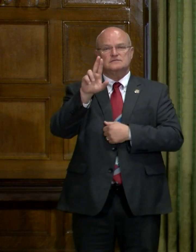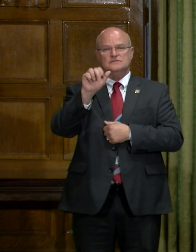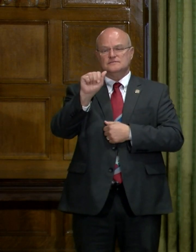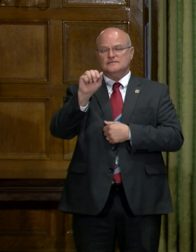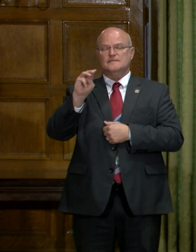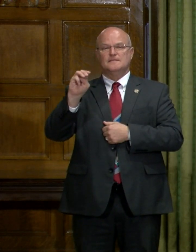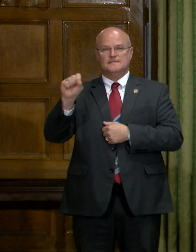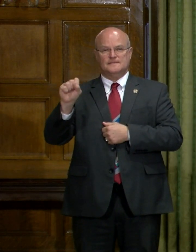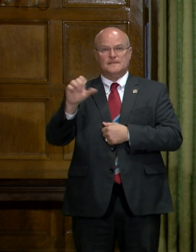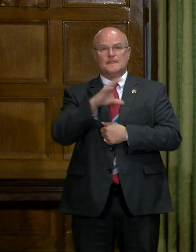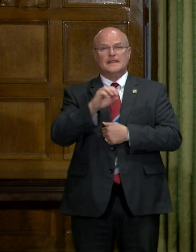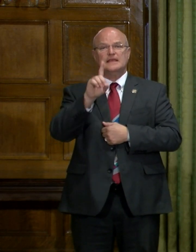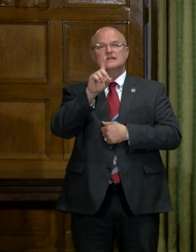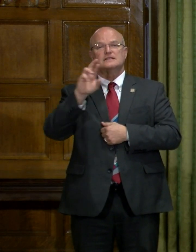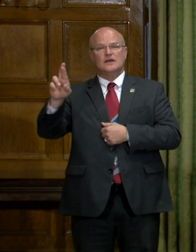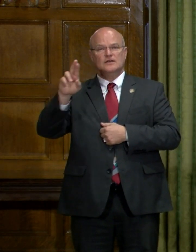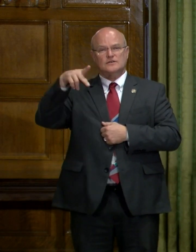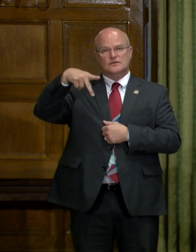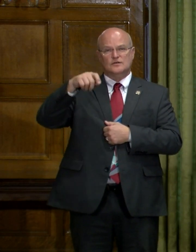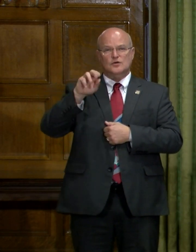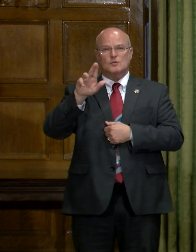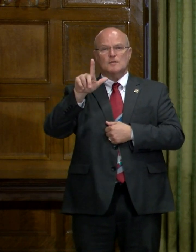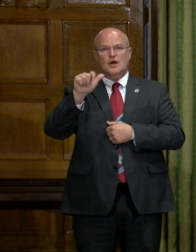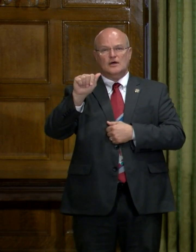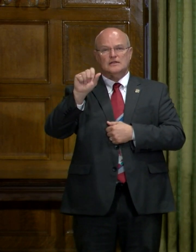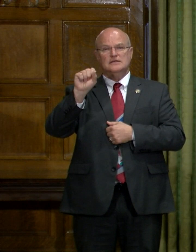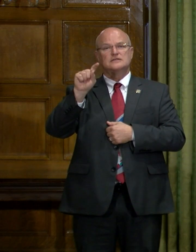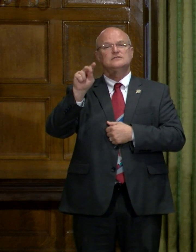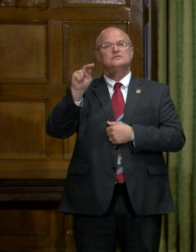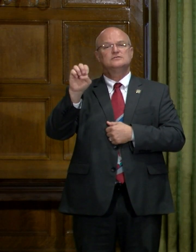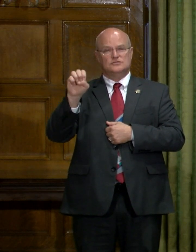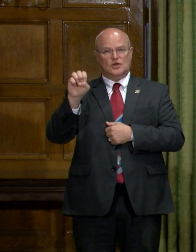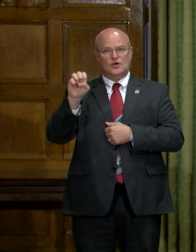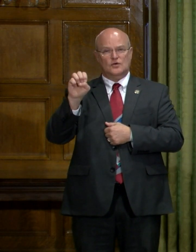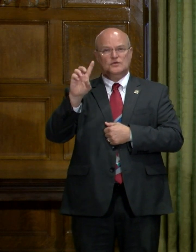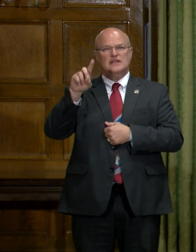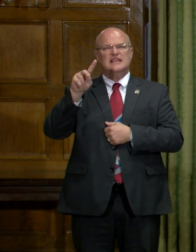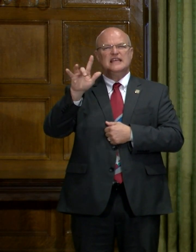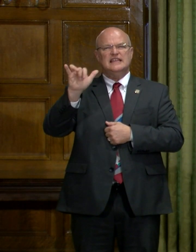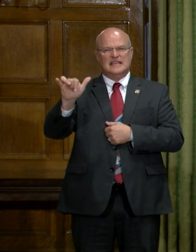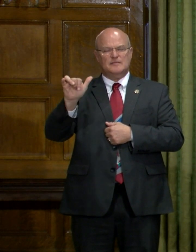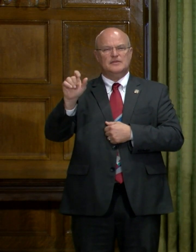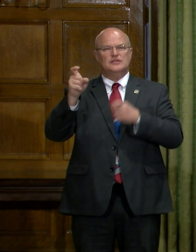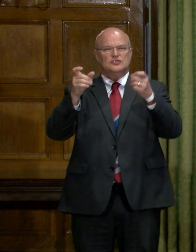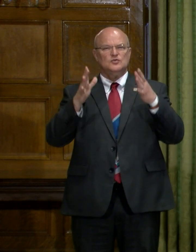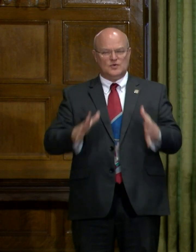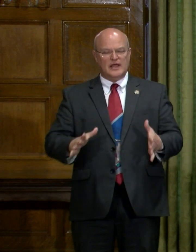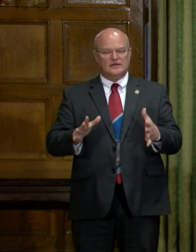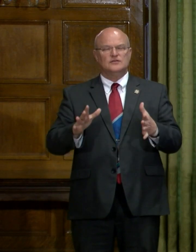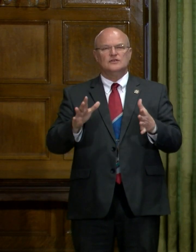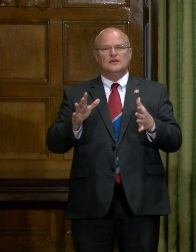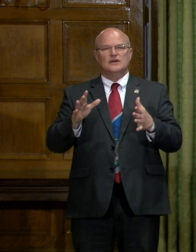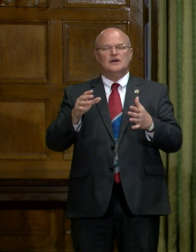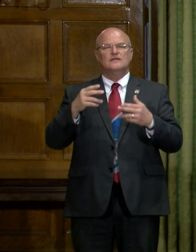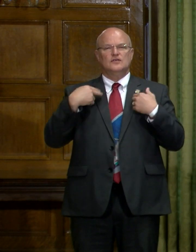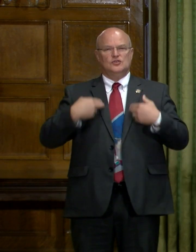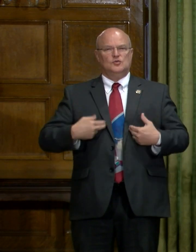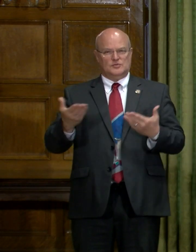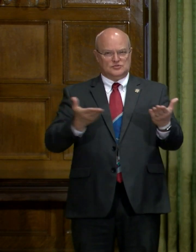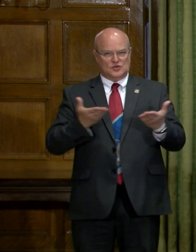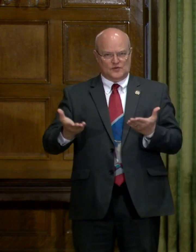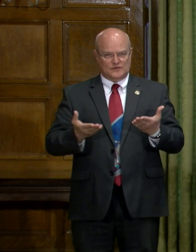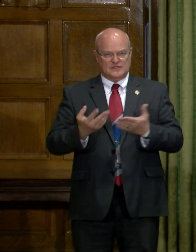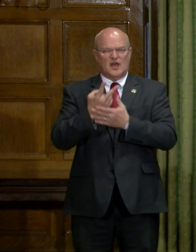then Director Paula Stone, who's Deputy Director at the Department of Human Services. They'll both be speaking a little